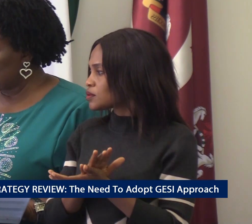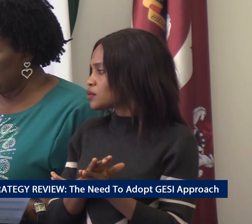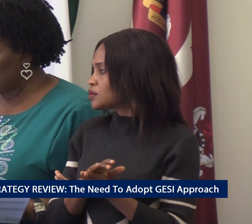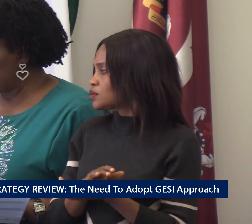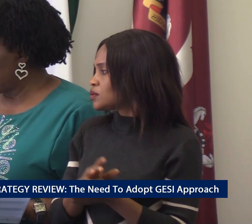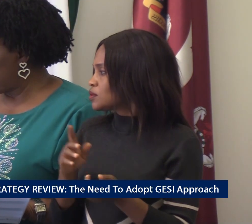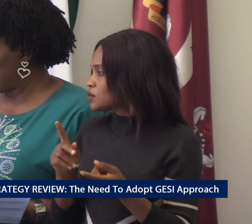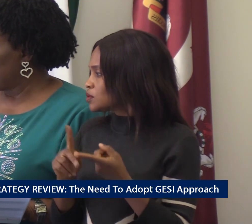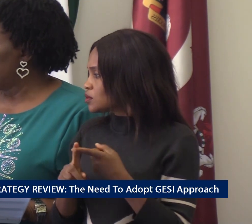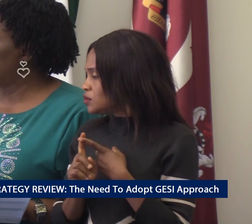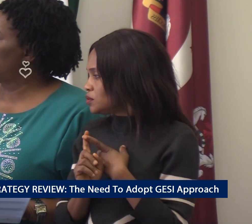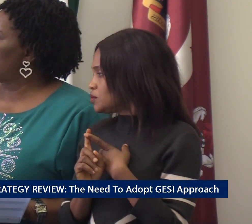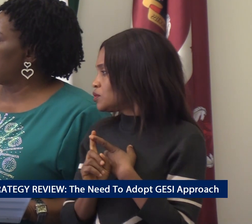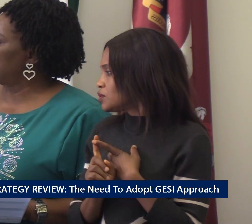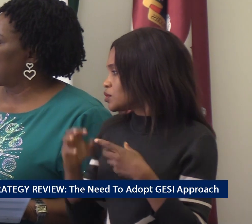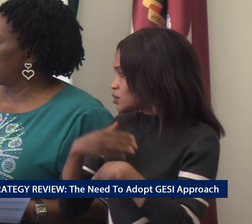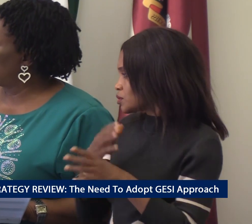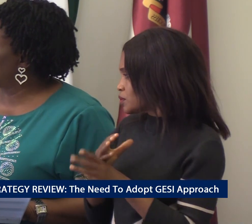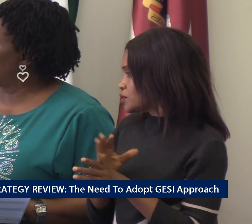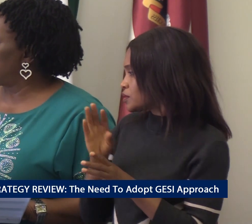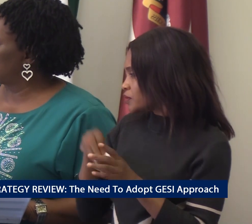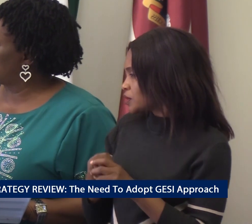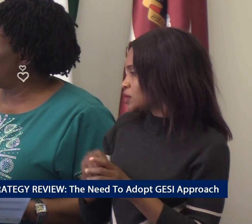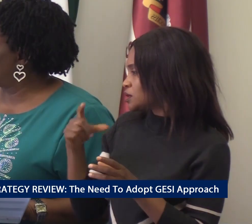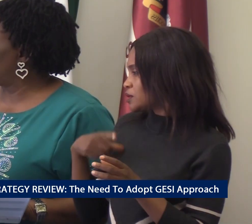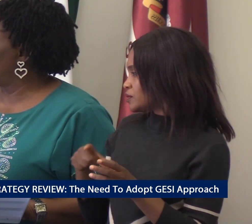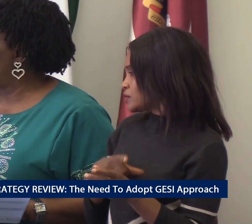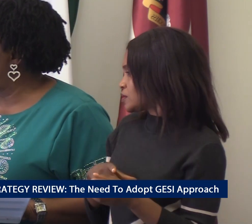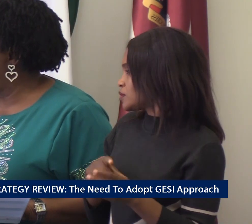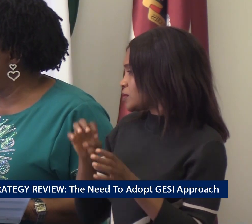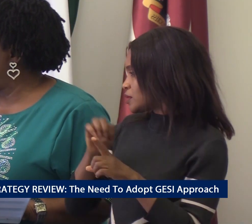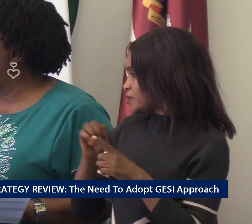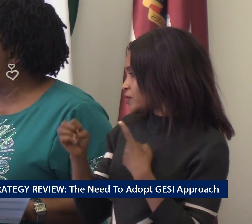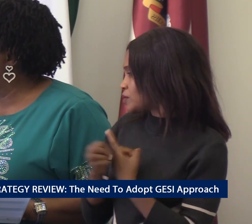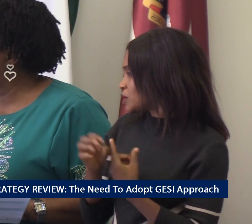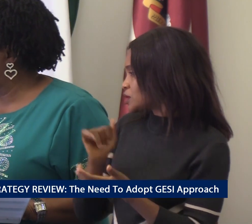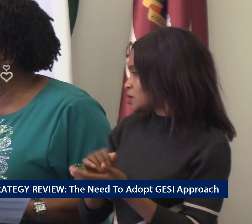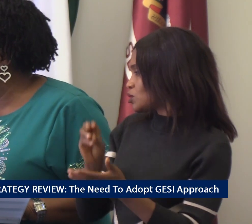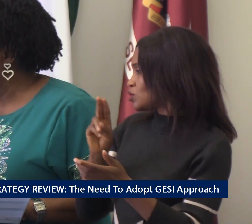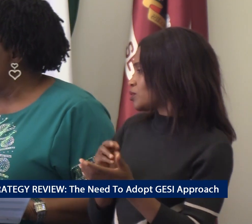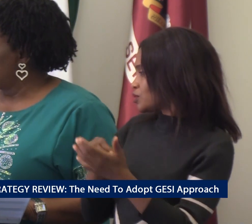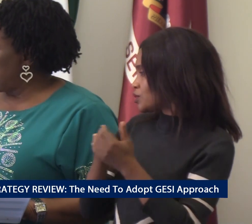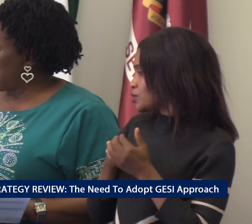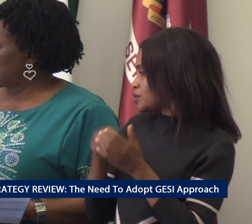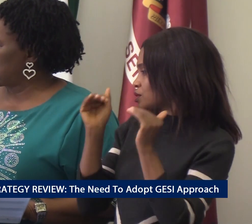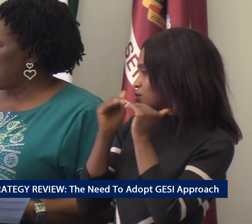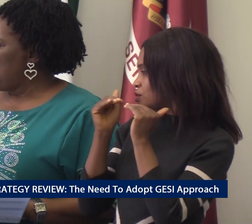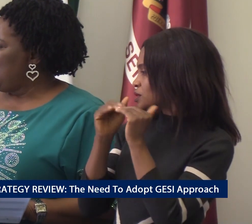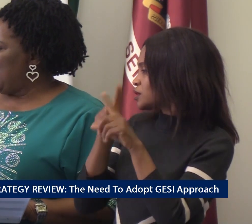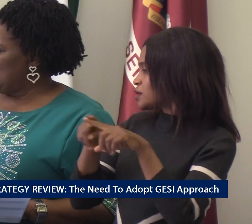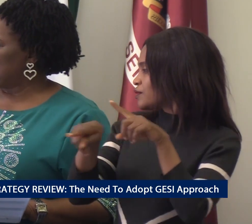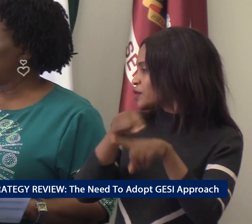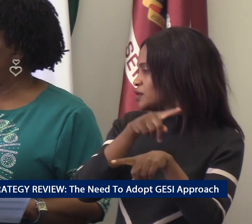Equity and Social Inclusion Strategy? It is to create an inclusive legislative environment that upholds equity,